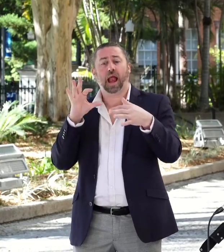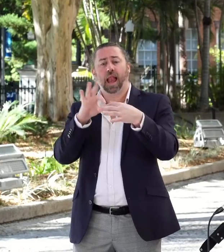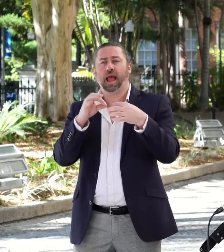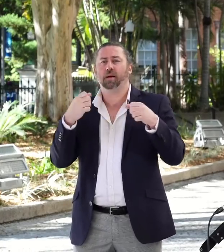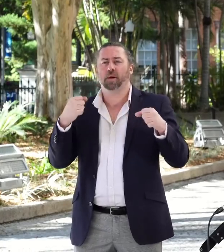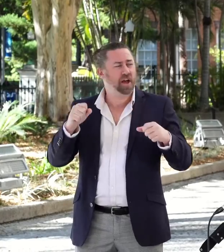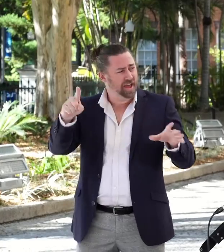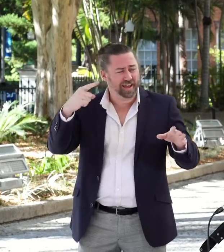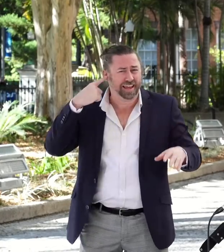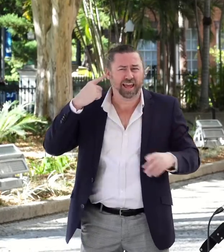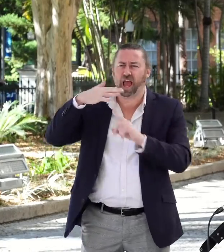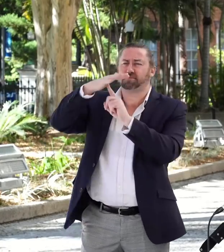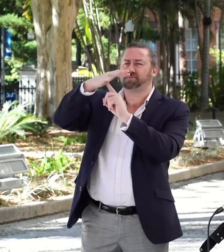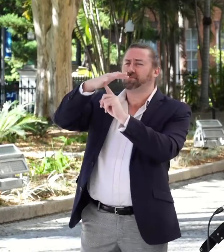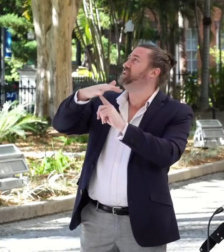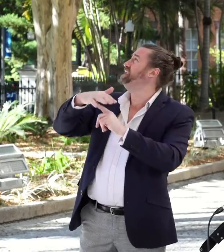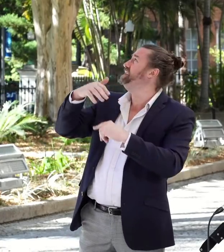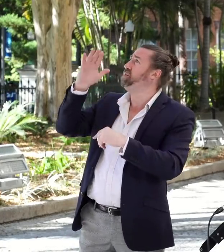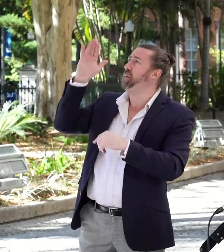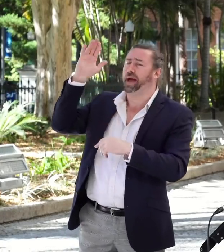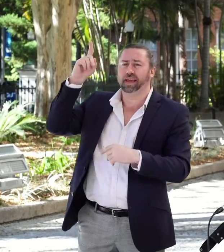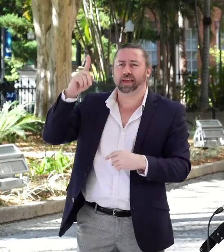Sorry, Lane, I can't hear for the helicopter.